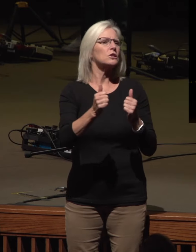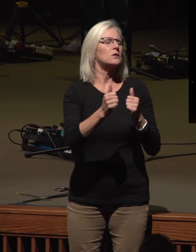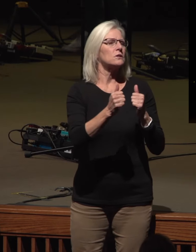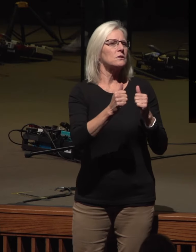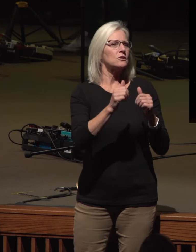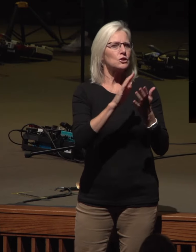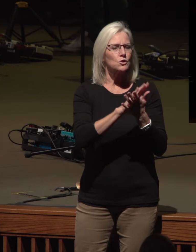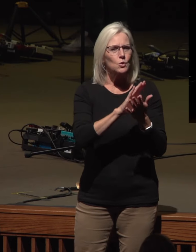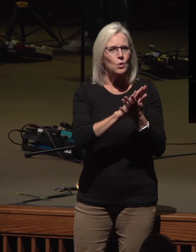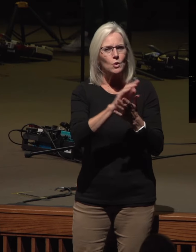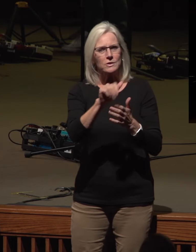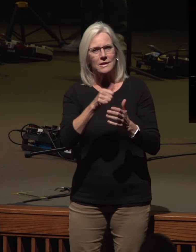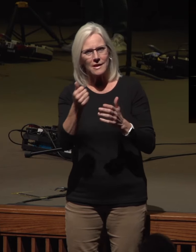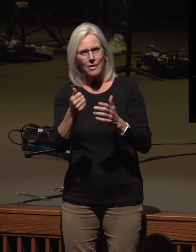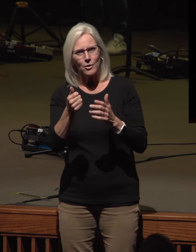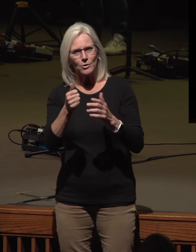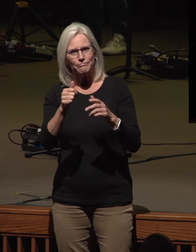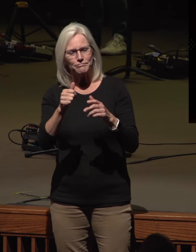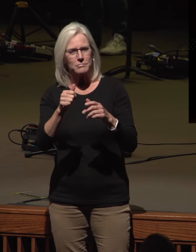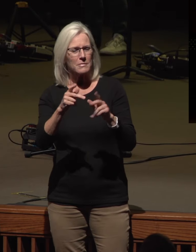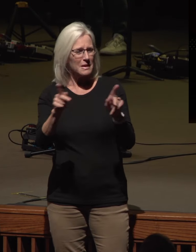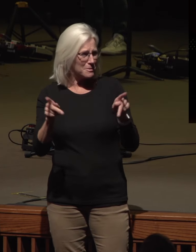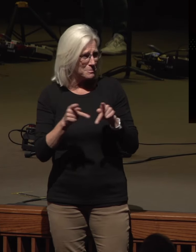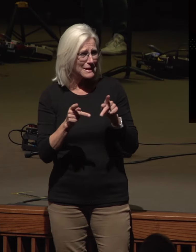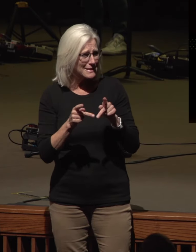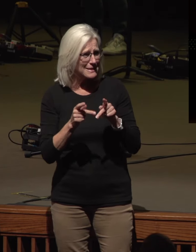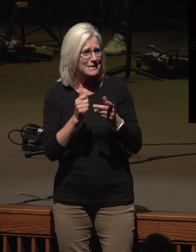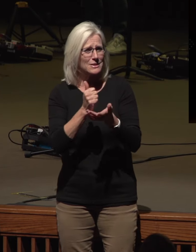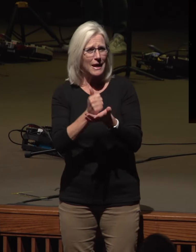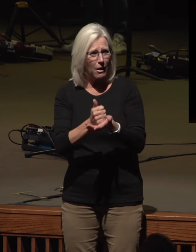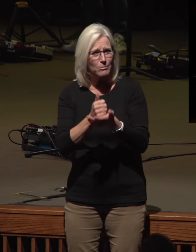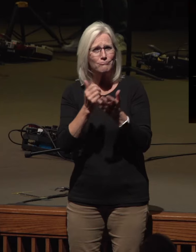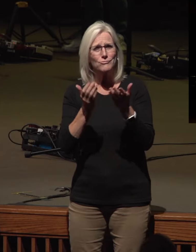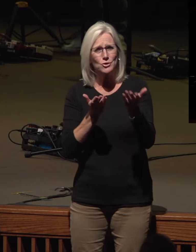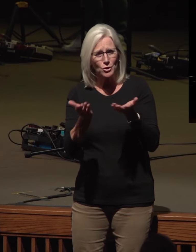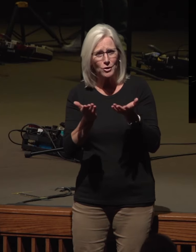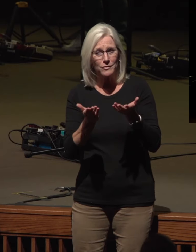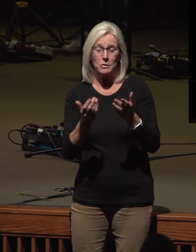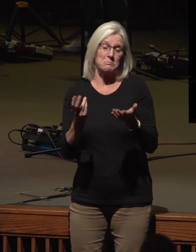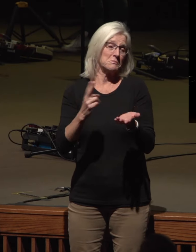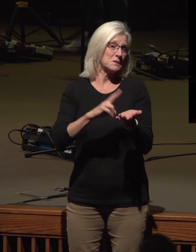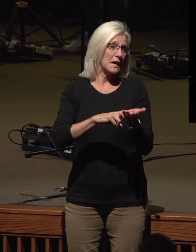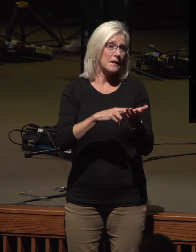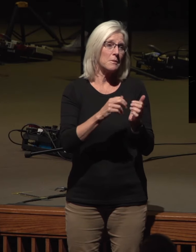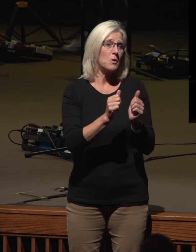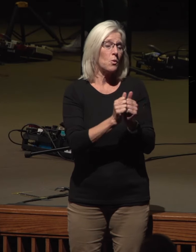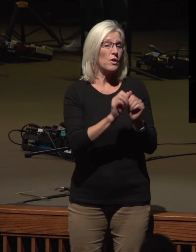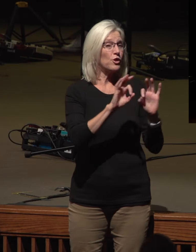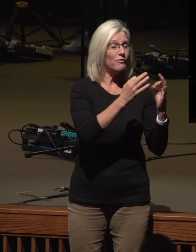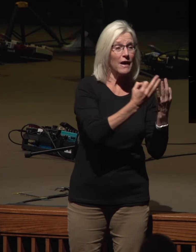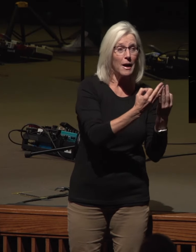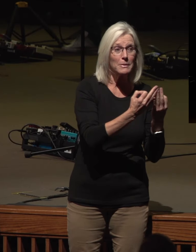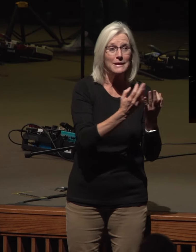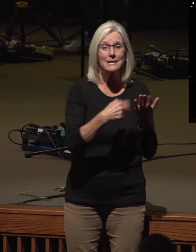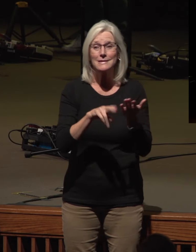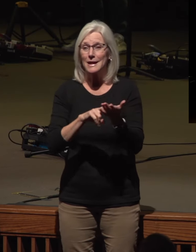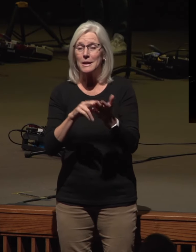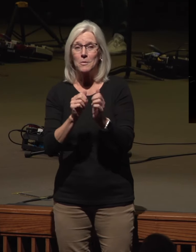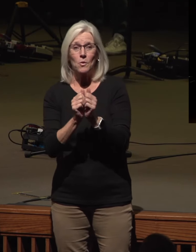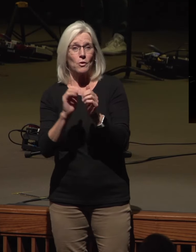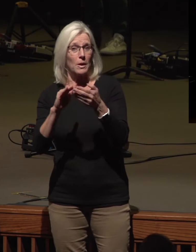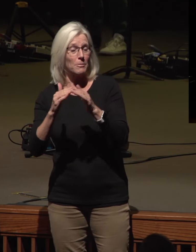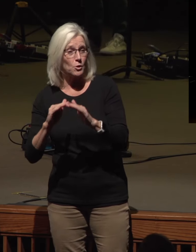care. And so you can sign up with your family, you can sign up with your community group, you can lean over to the person sitting next to you in the pew